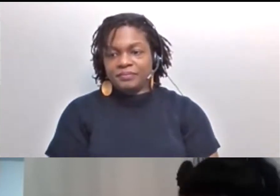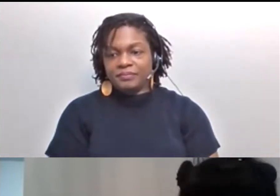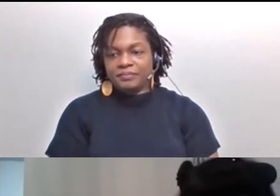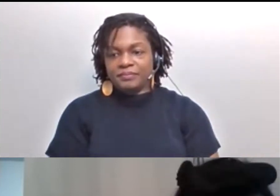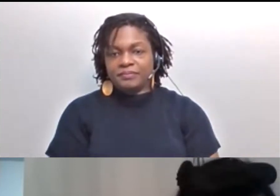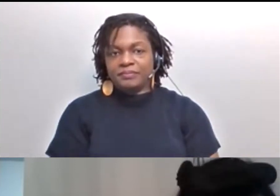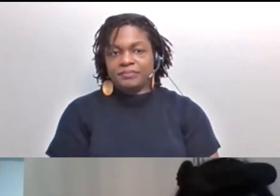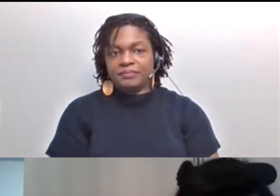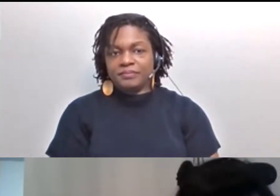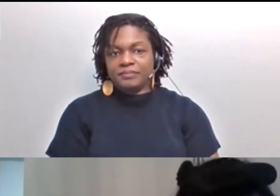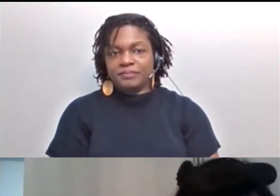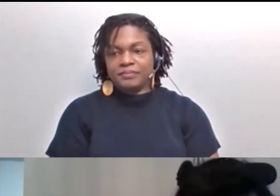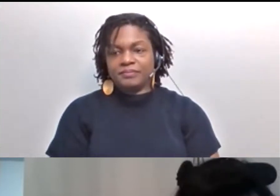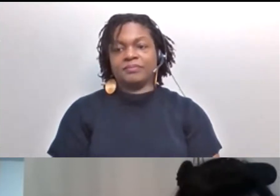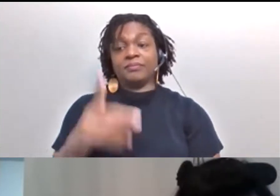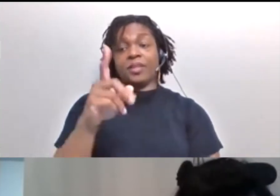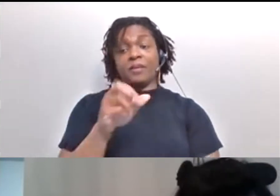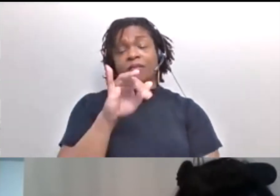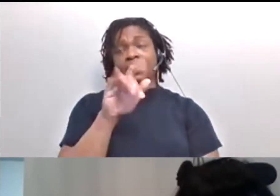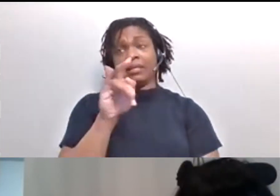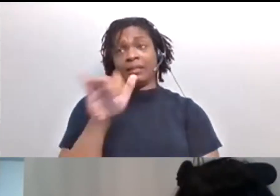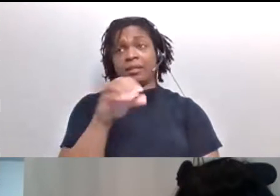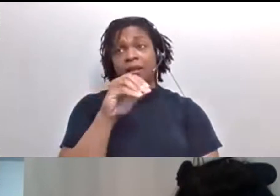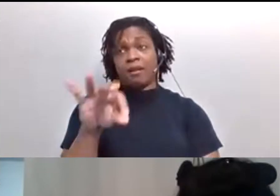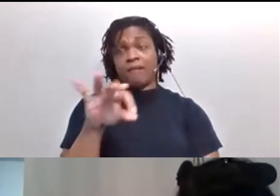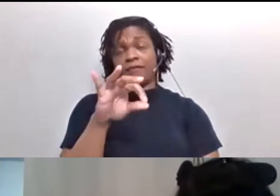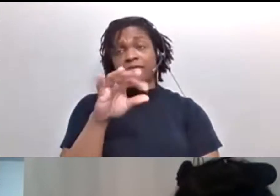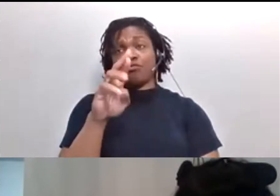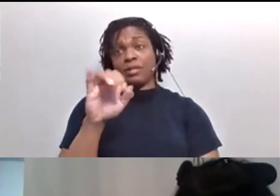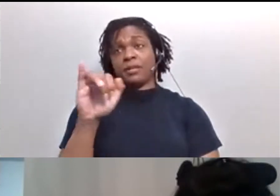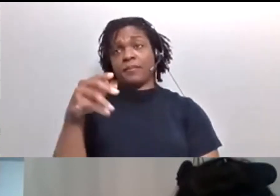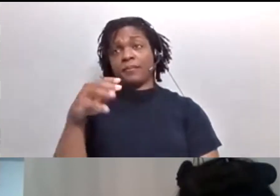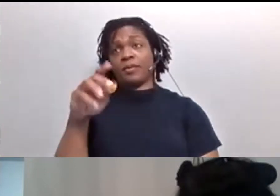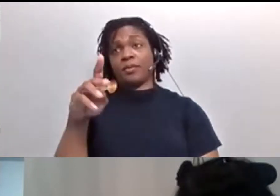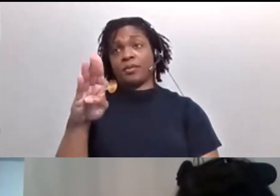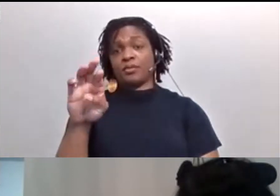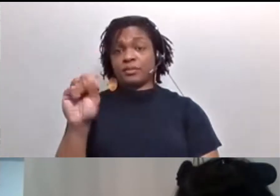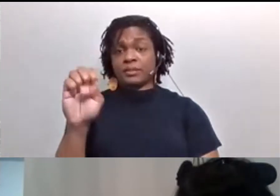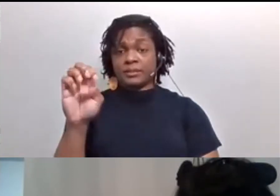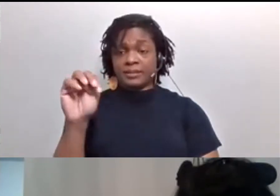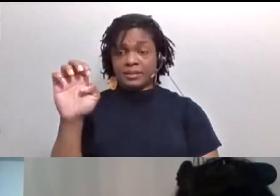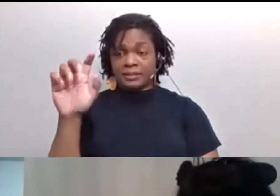rate for DD and elderly HCBS and ICF-DDs.